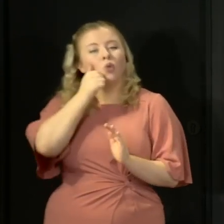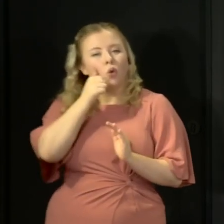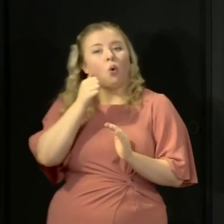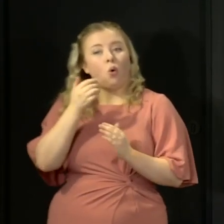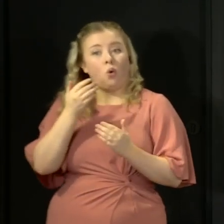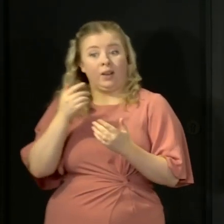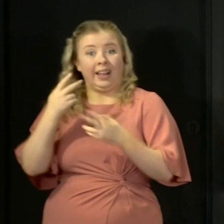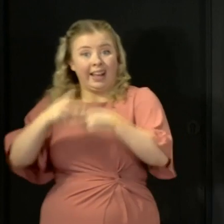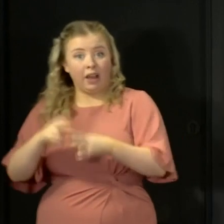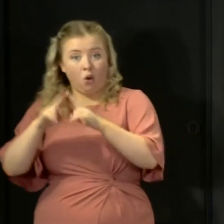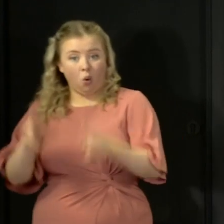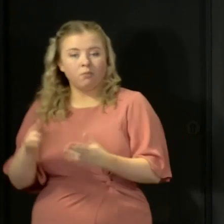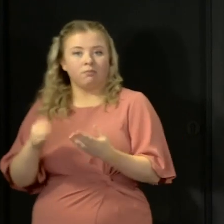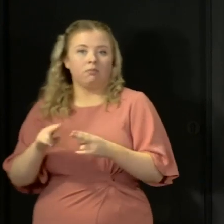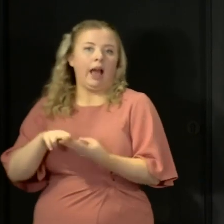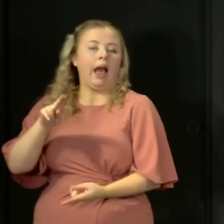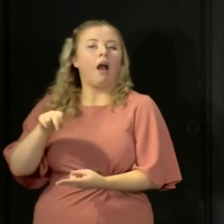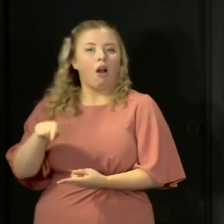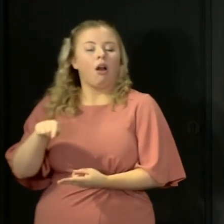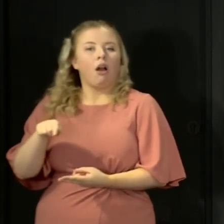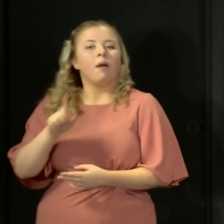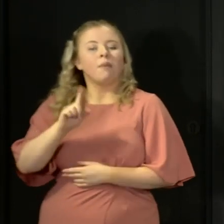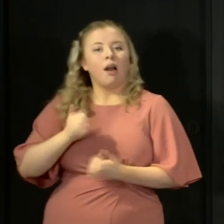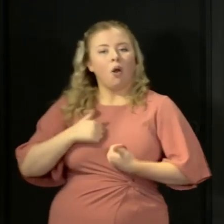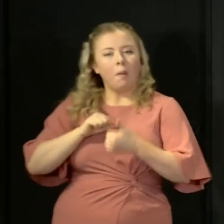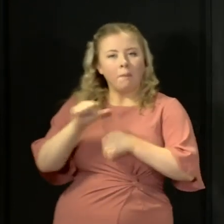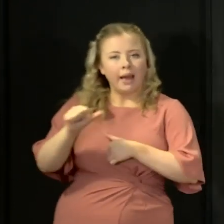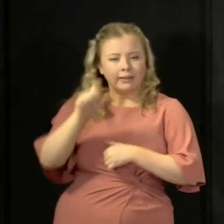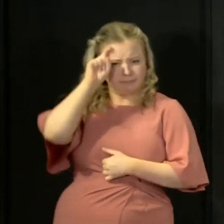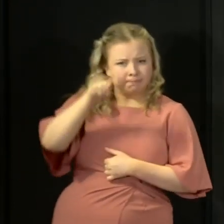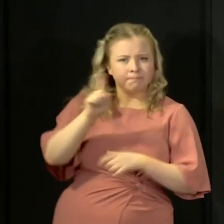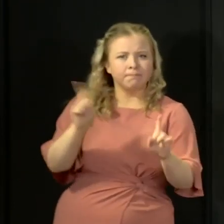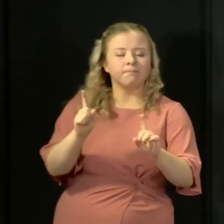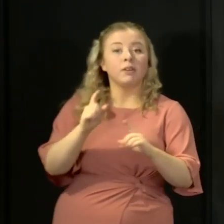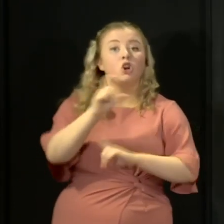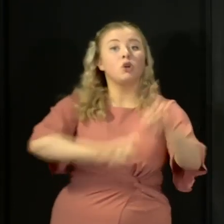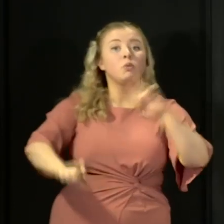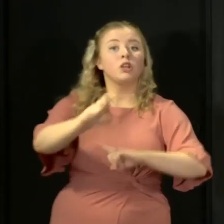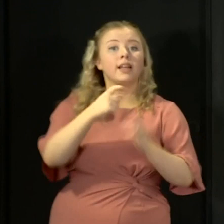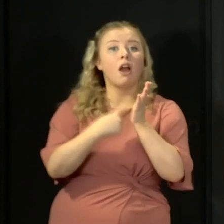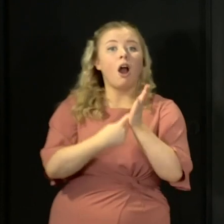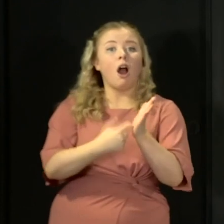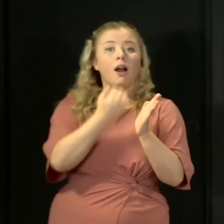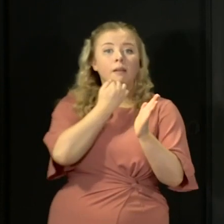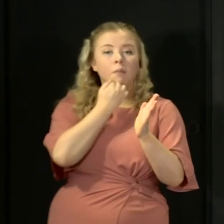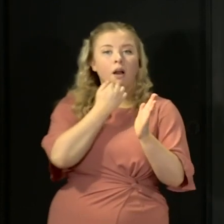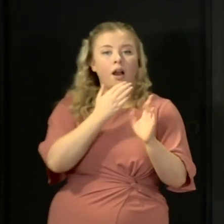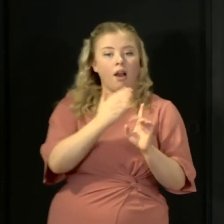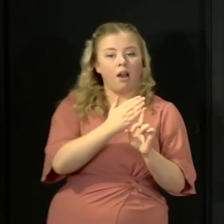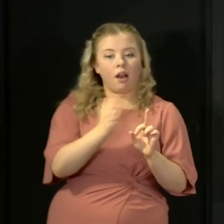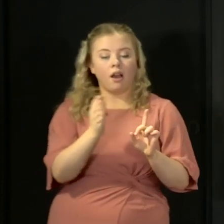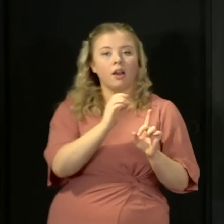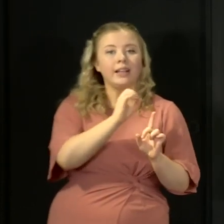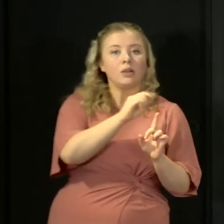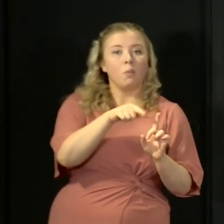care homes, but our best estimate is that the R number in the community is currently between